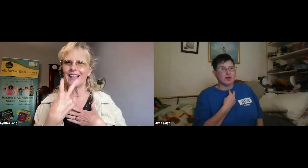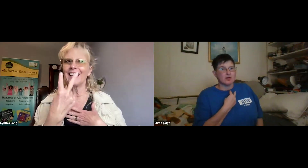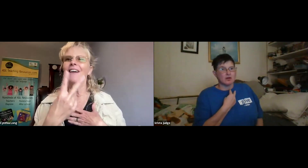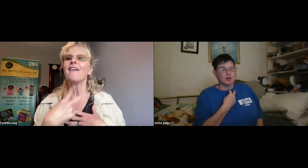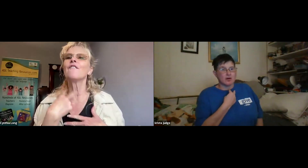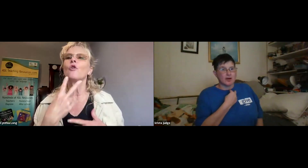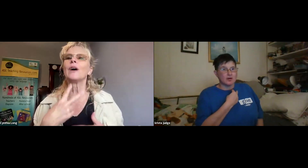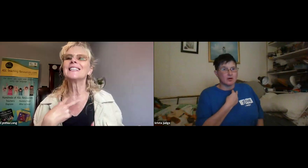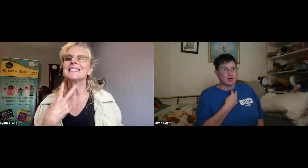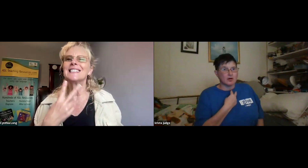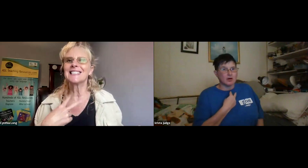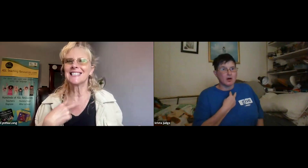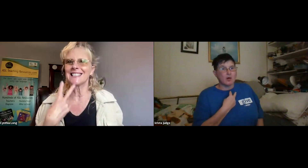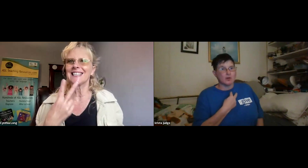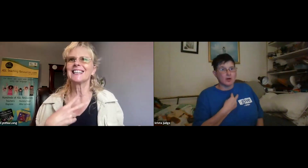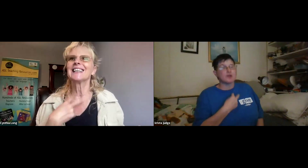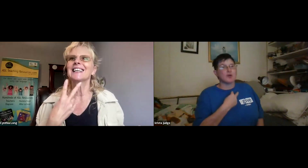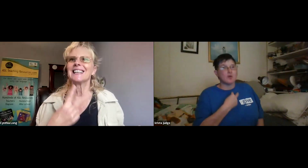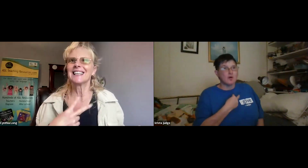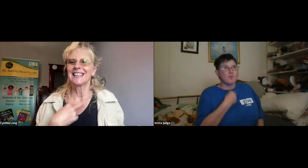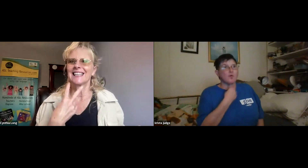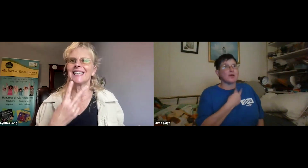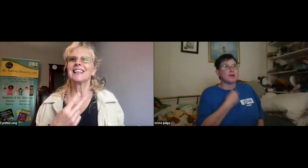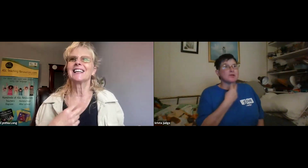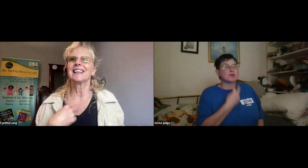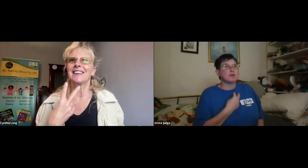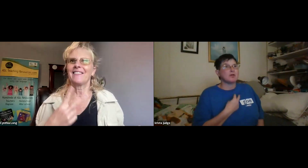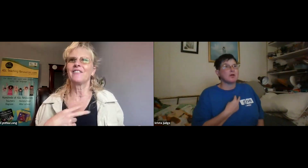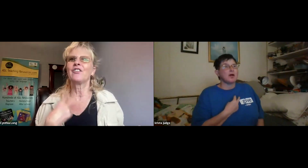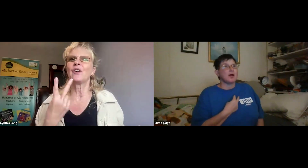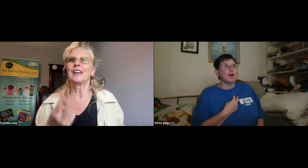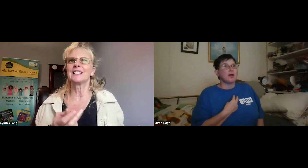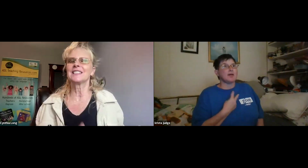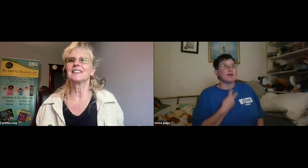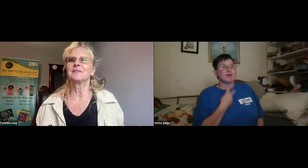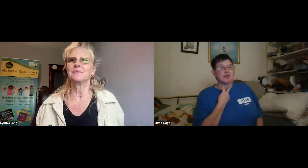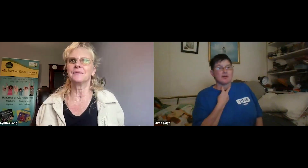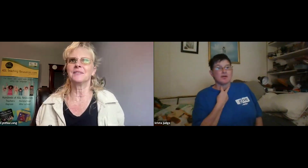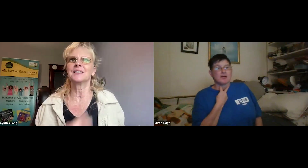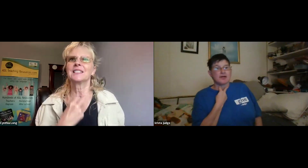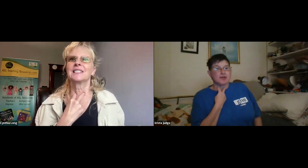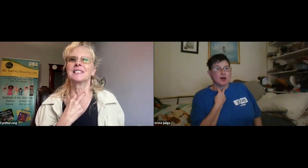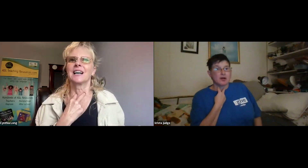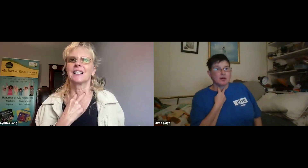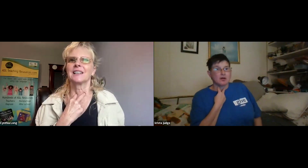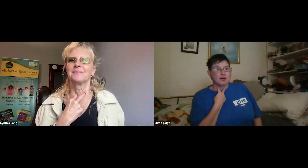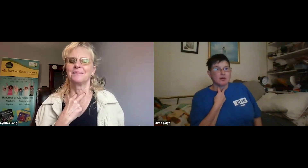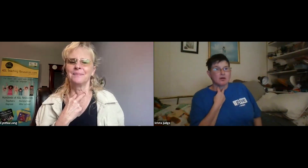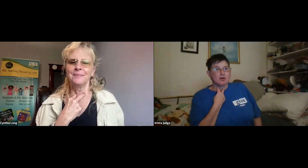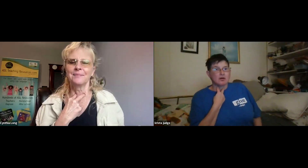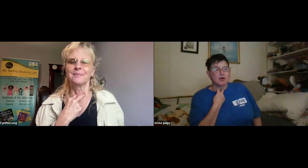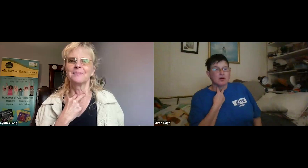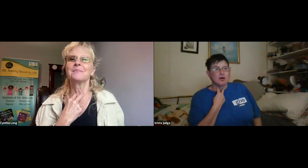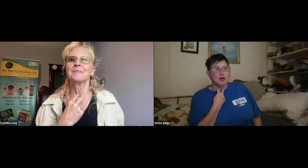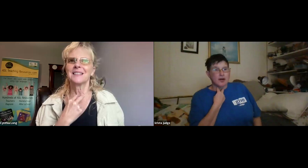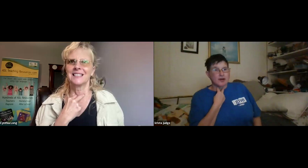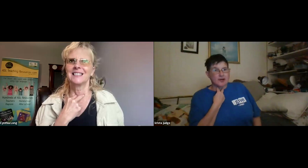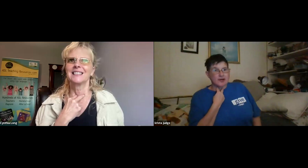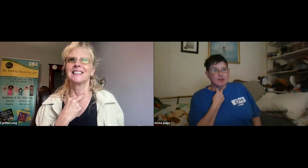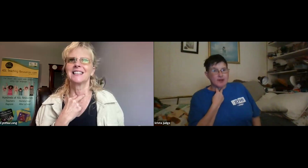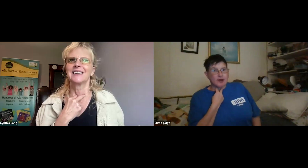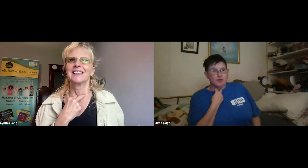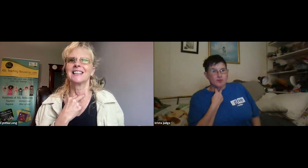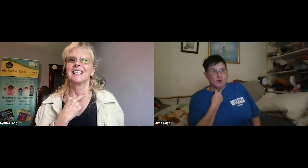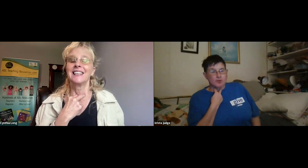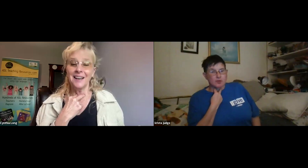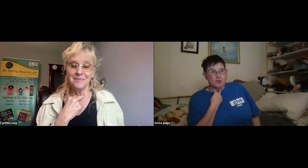you're talking. Okay. Voice. Oh, so voice. Voice. And then stuck. Like it's